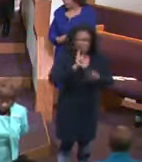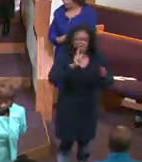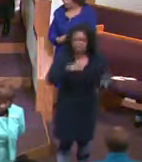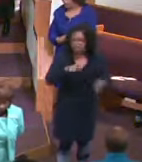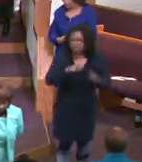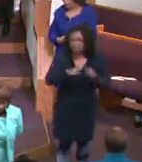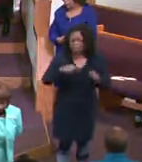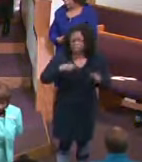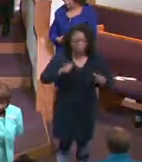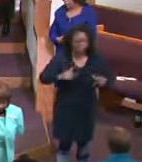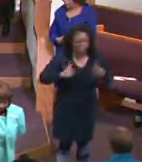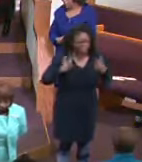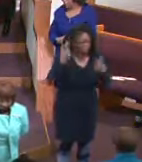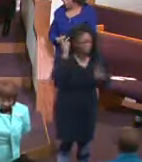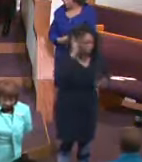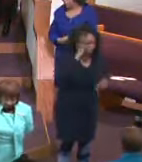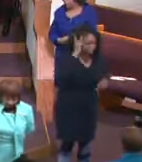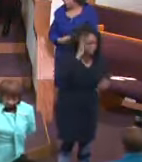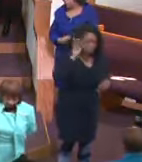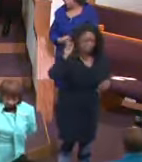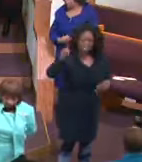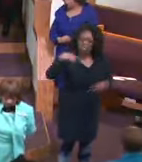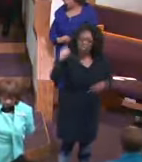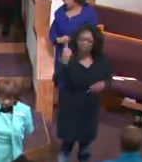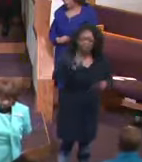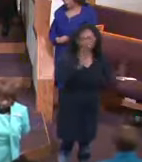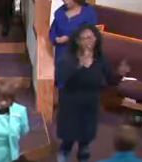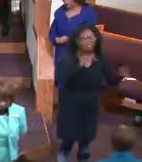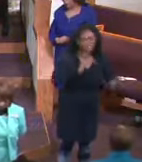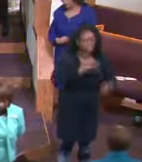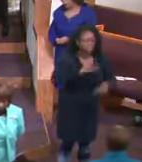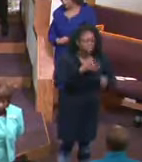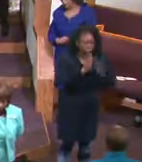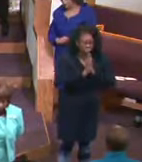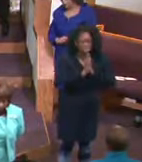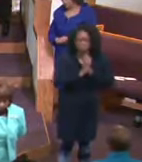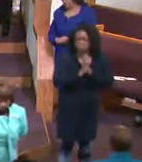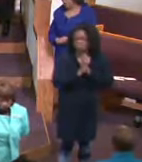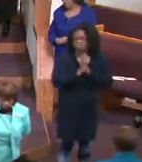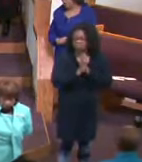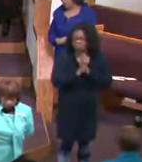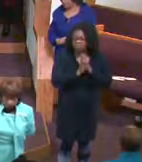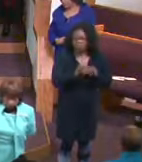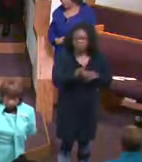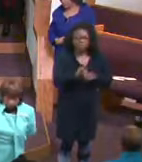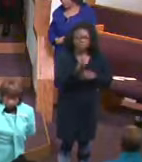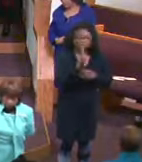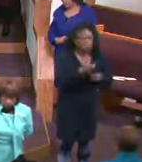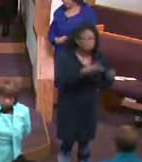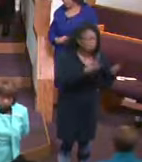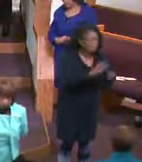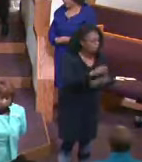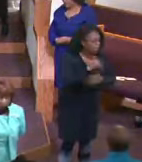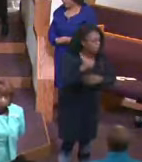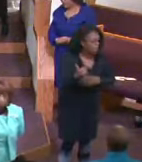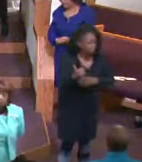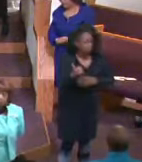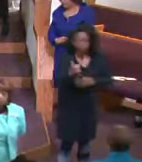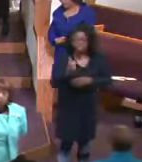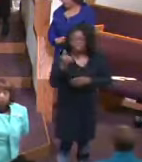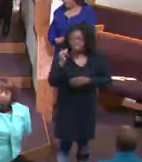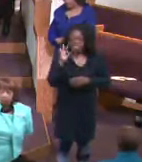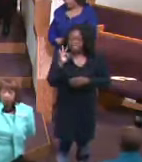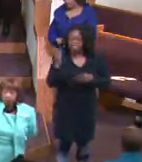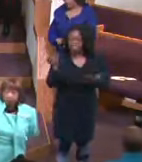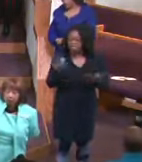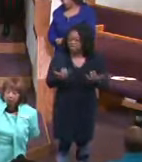witness that he always answers our prayers one way or another. If you're here today, won't you please